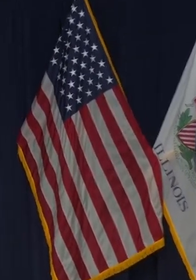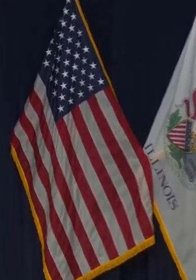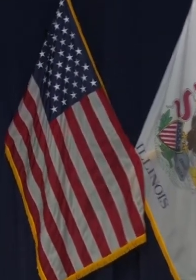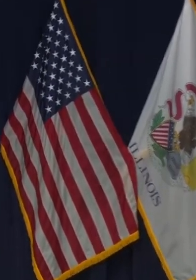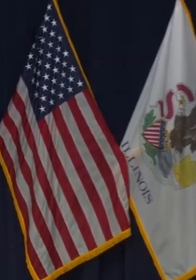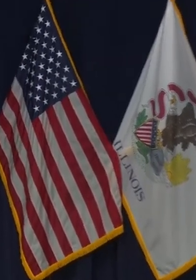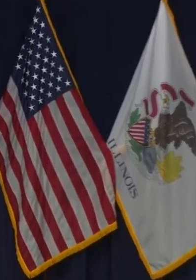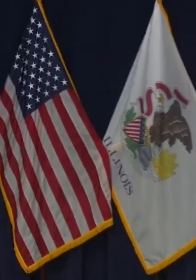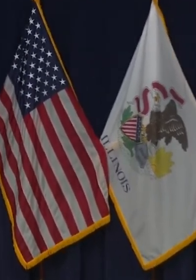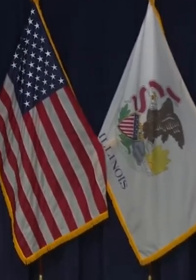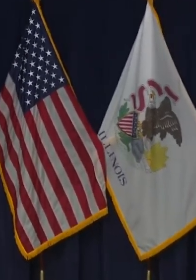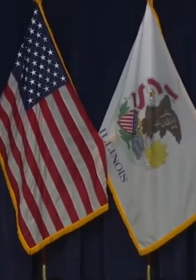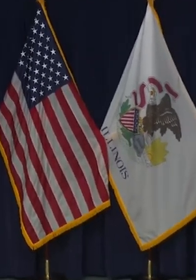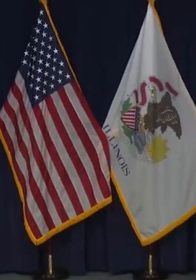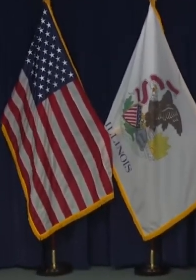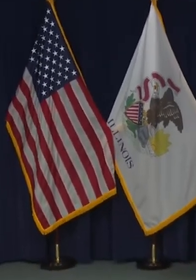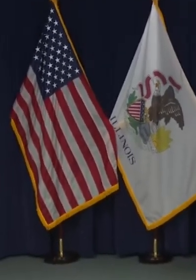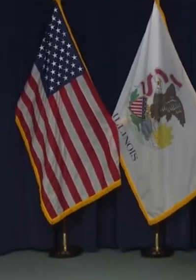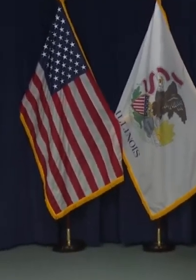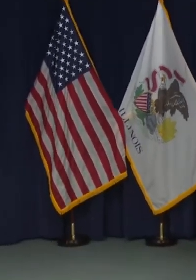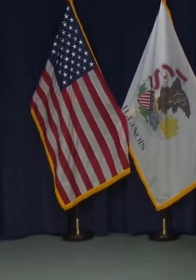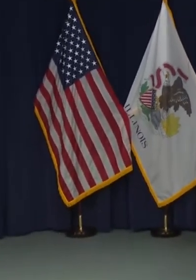Illinois. Hoy informamos